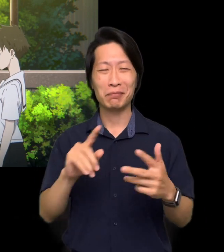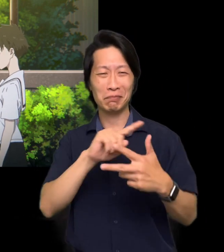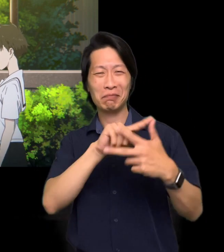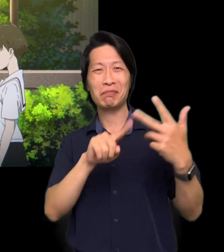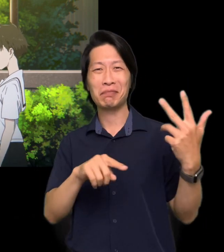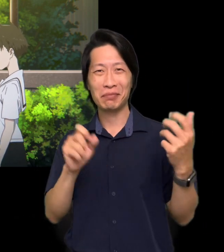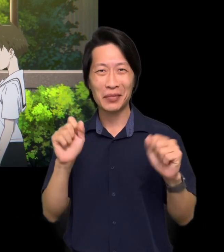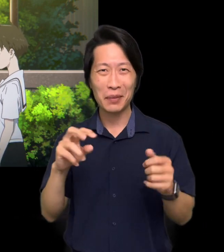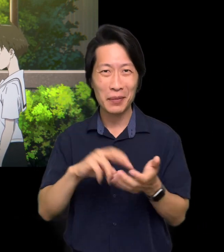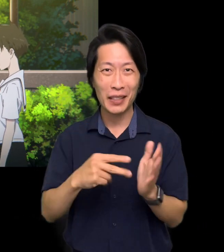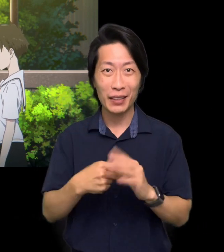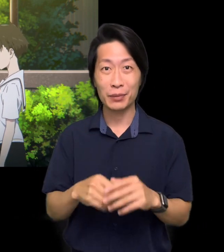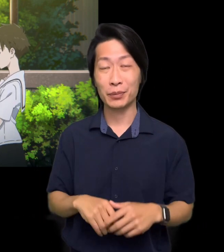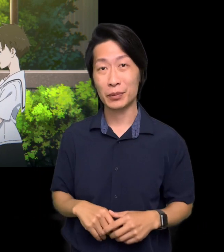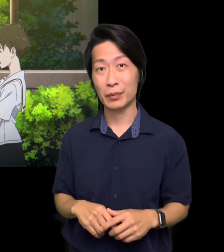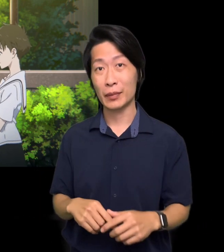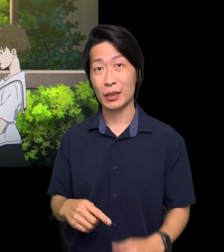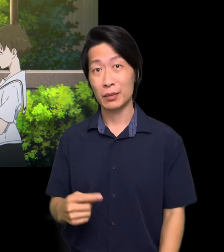awesome.